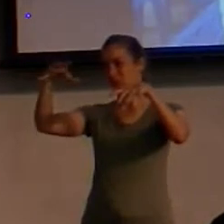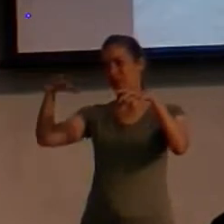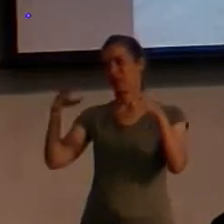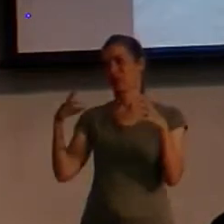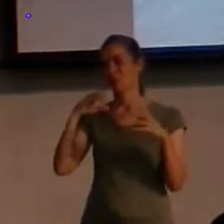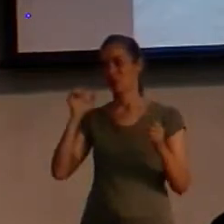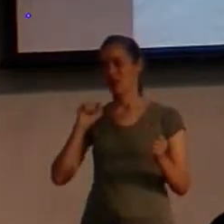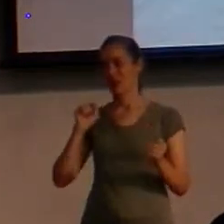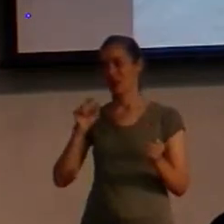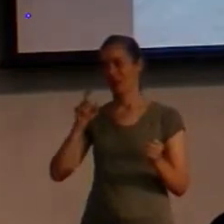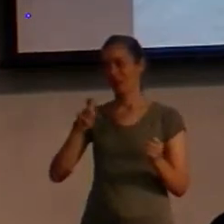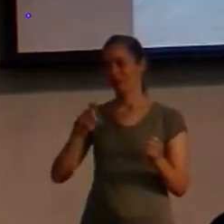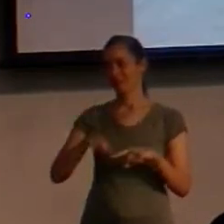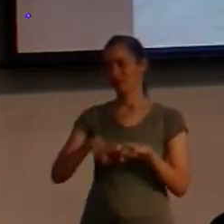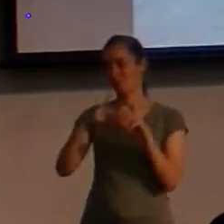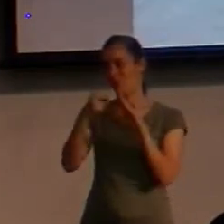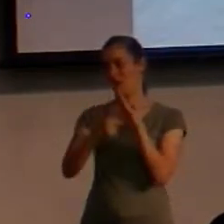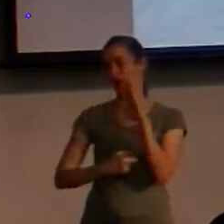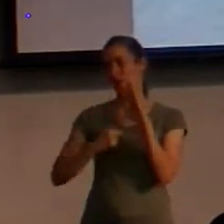a couple of sisters.